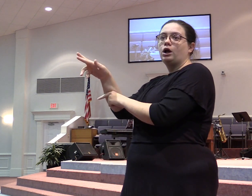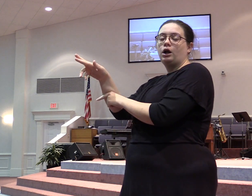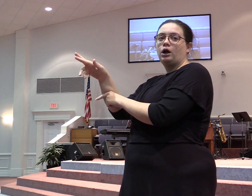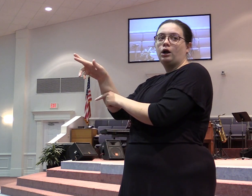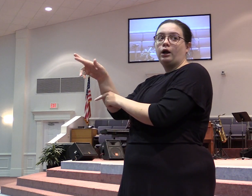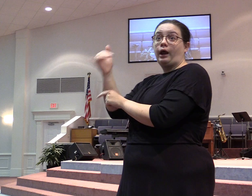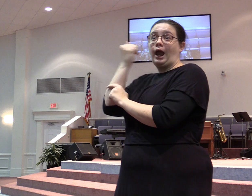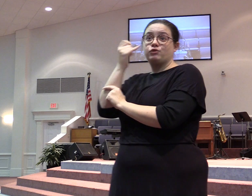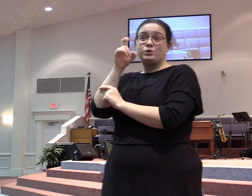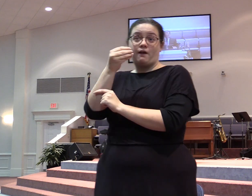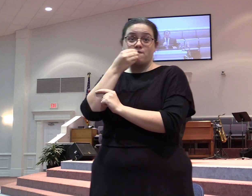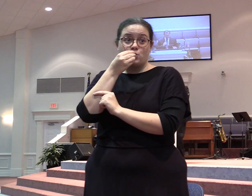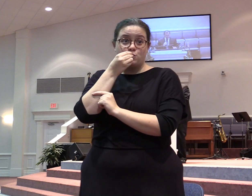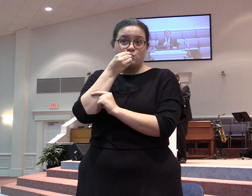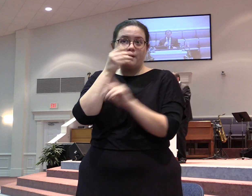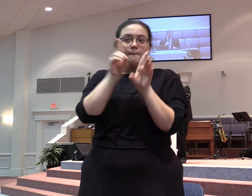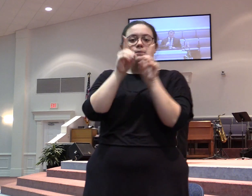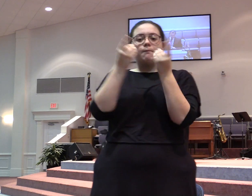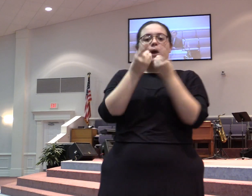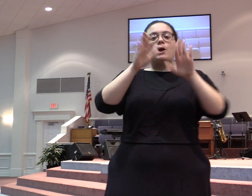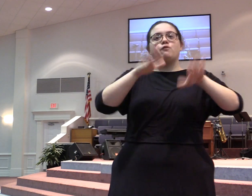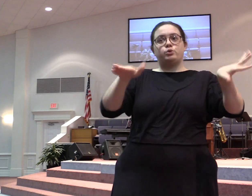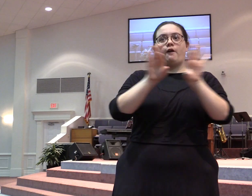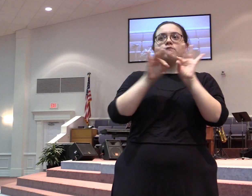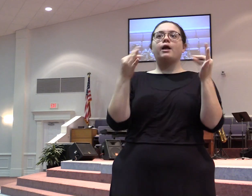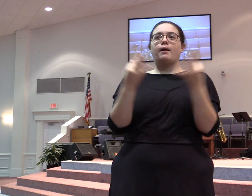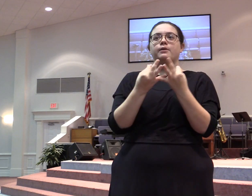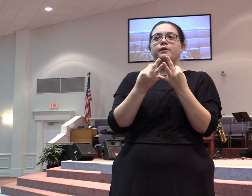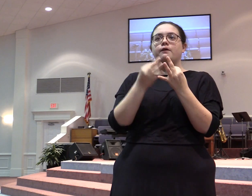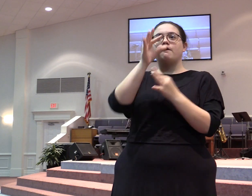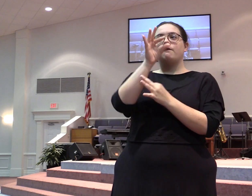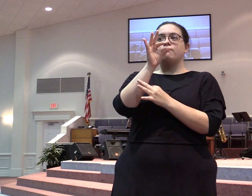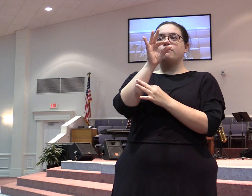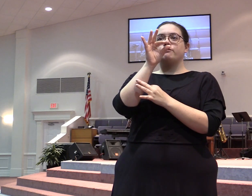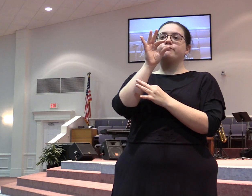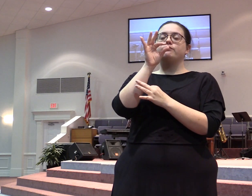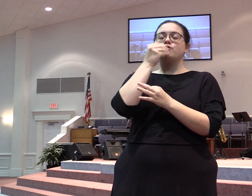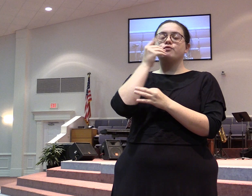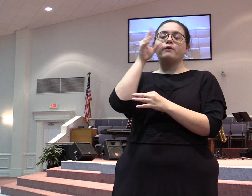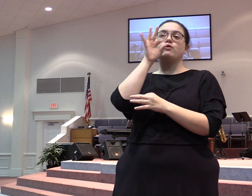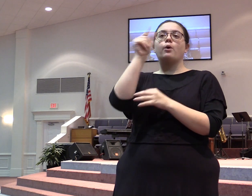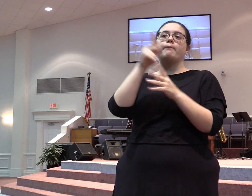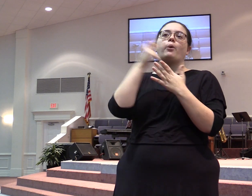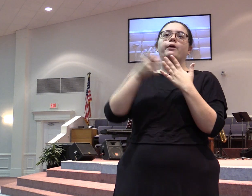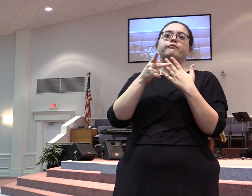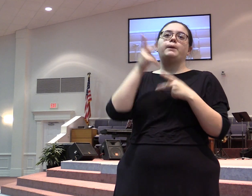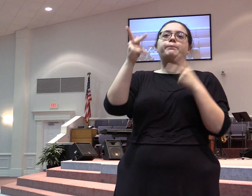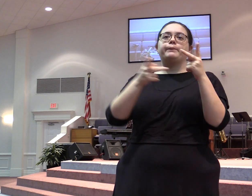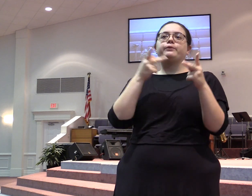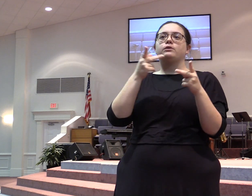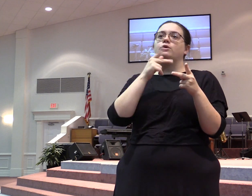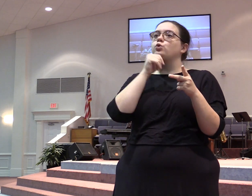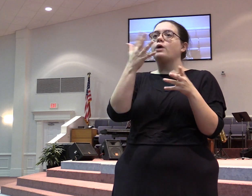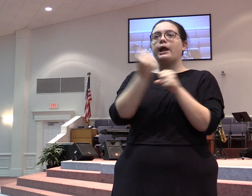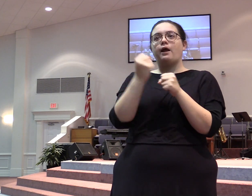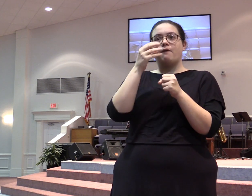you need food, the Department of Children and Families, which is food for the Florida program, for people who do not receive food stamps,